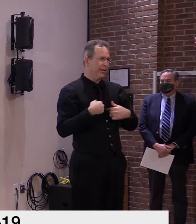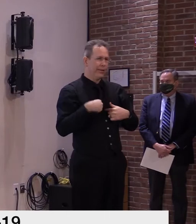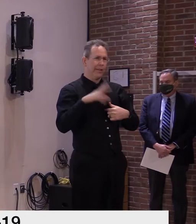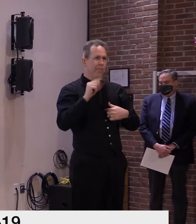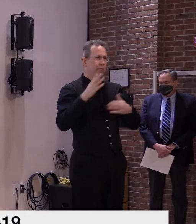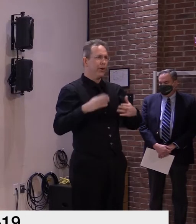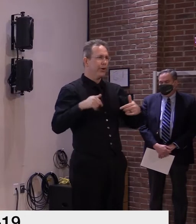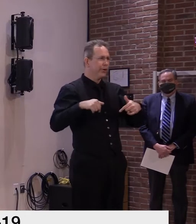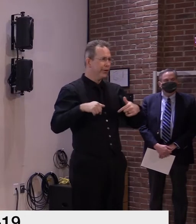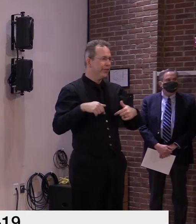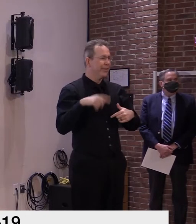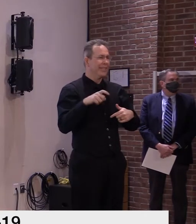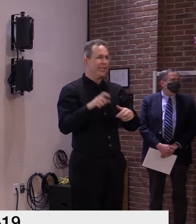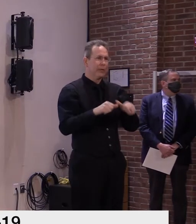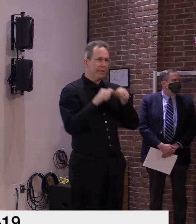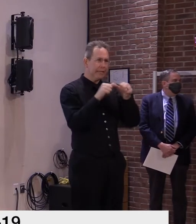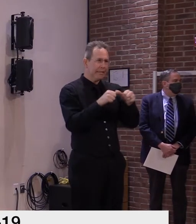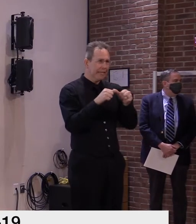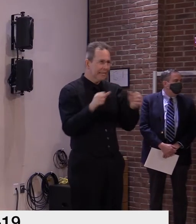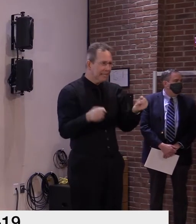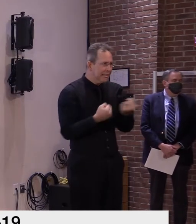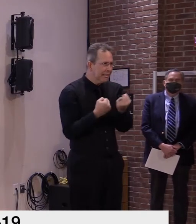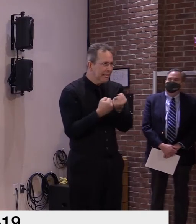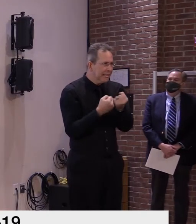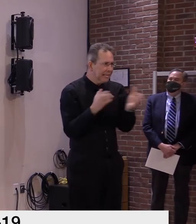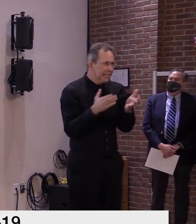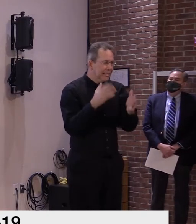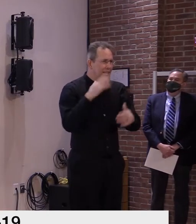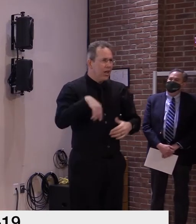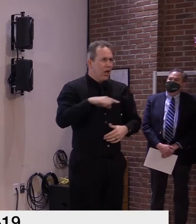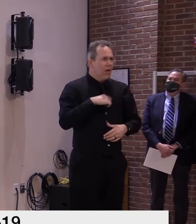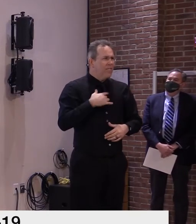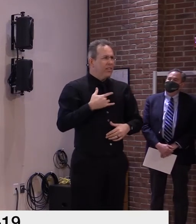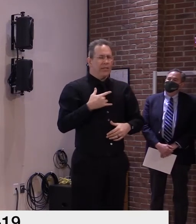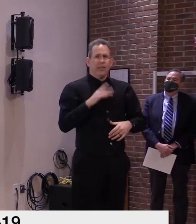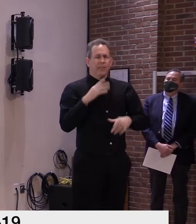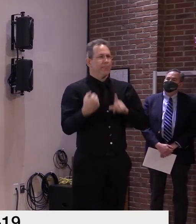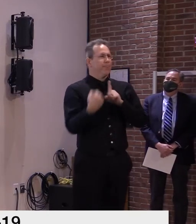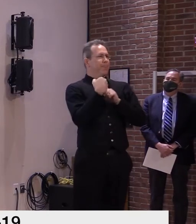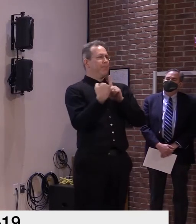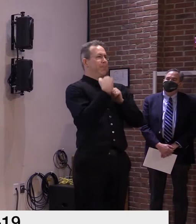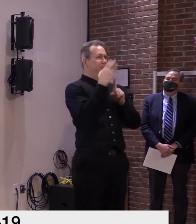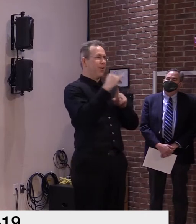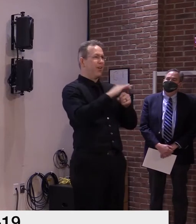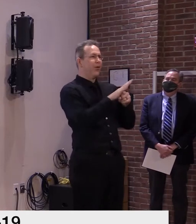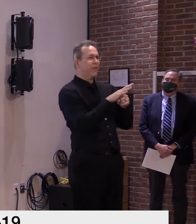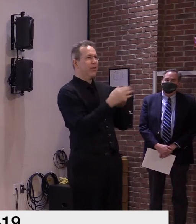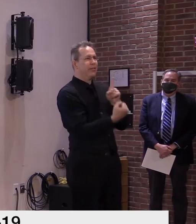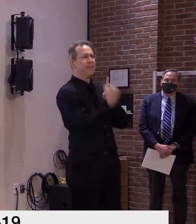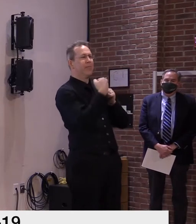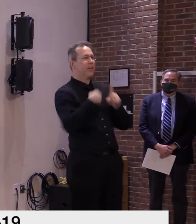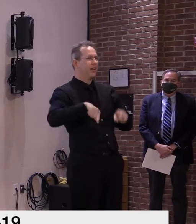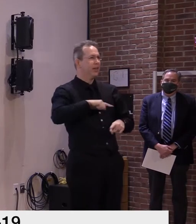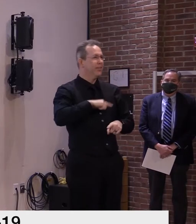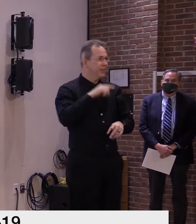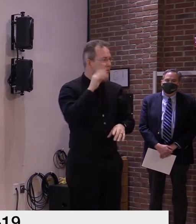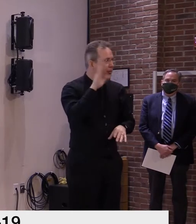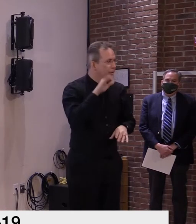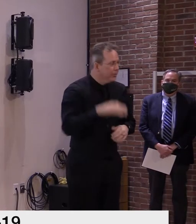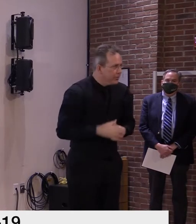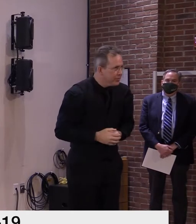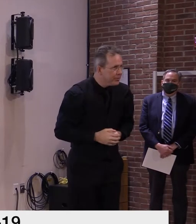on, we all continue to feel the impacts of COVID, the impacts on our mental health, and we know that those impacts